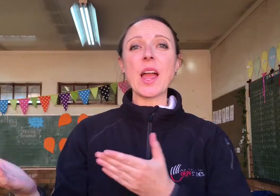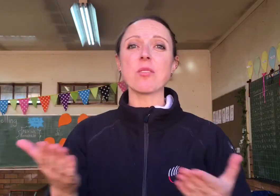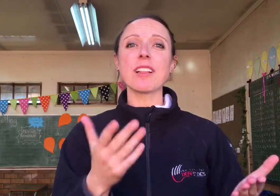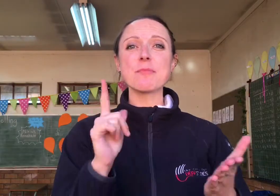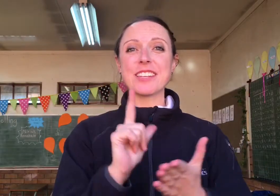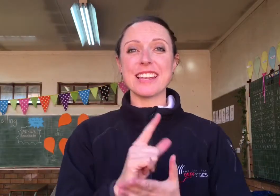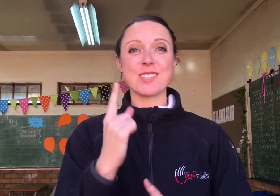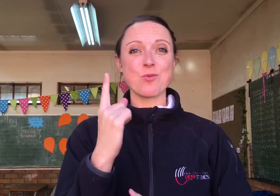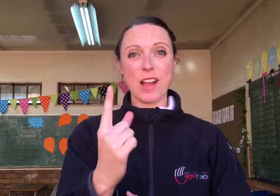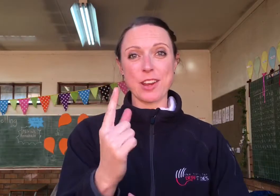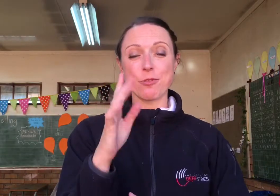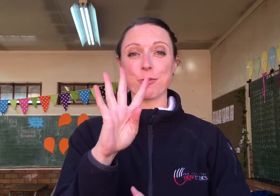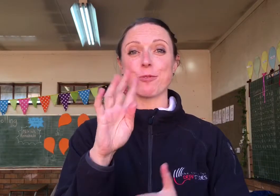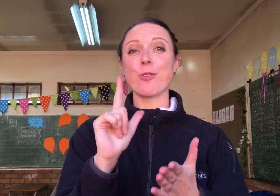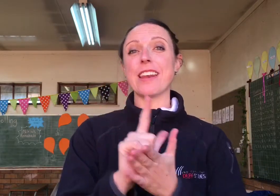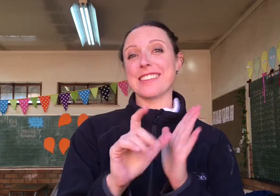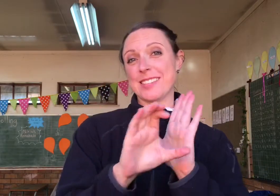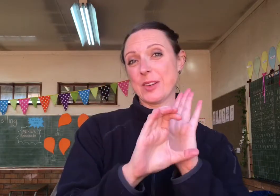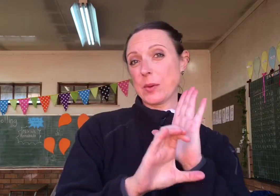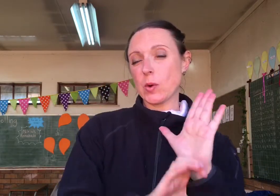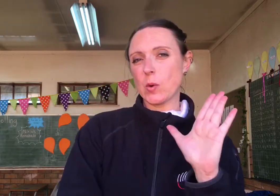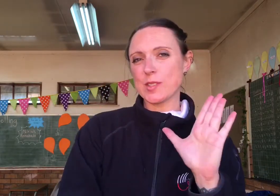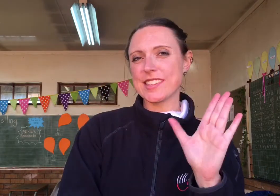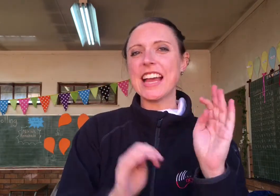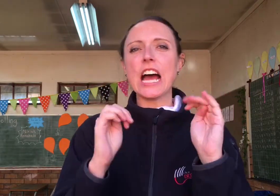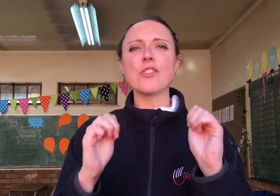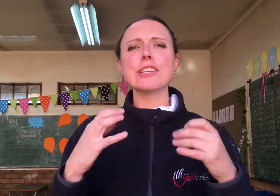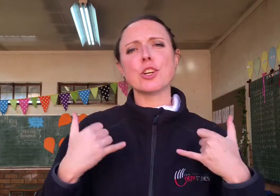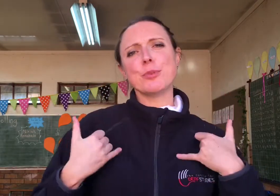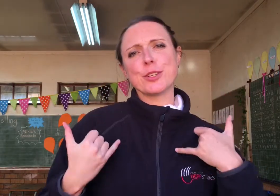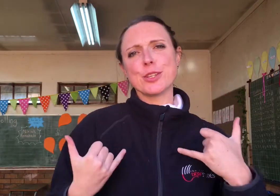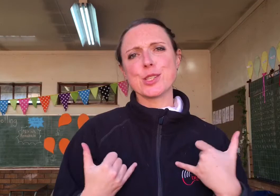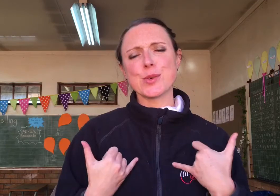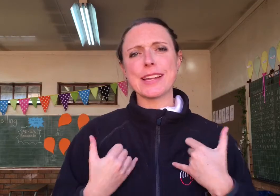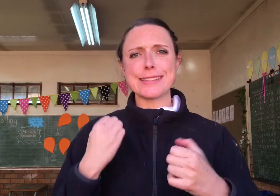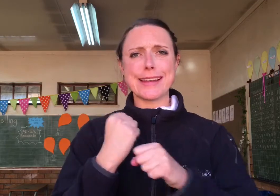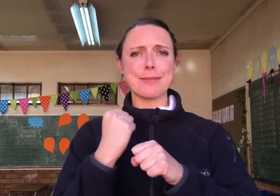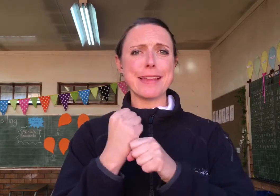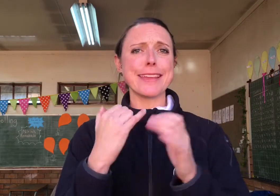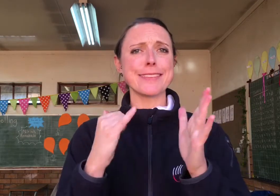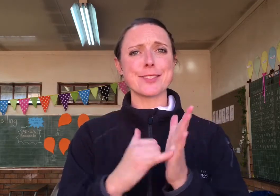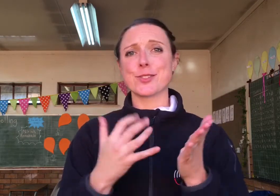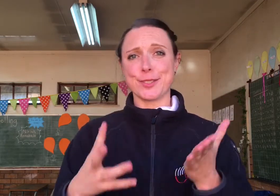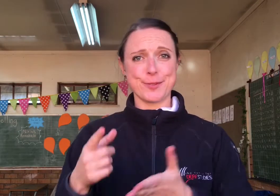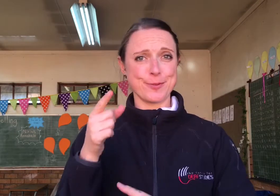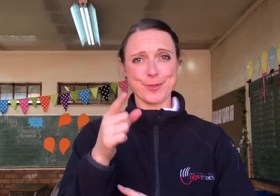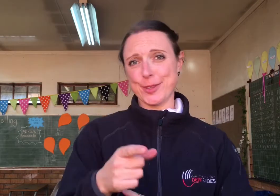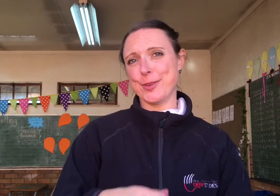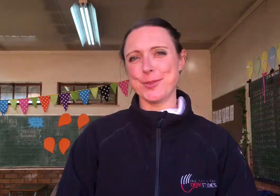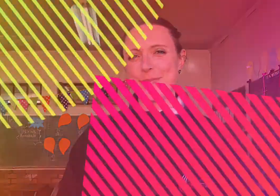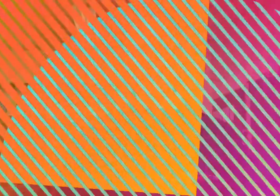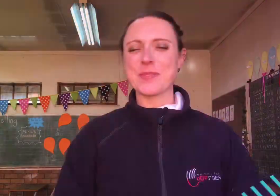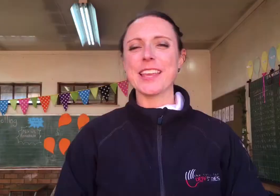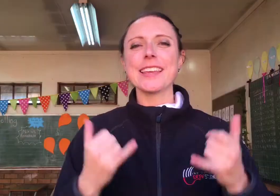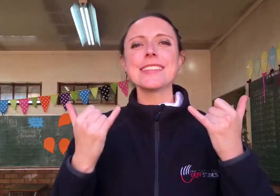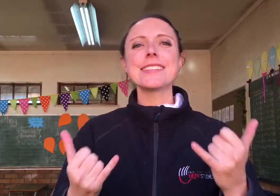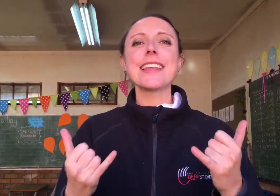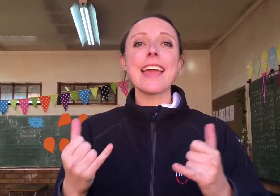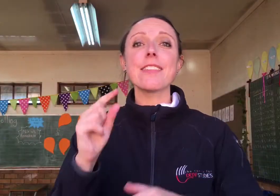and welcome to lesson 1 of your 4-lesson course. I really hope you're going to enjoy it, and I'm making this just for you. Today, the